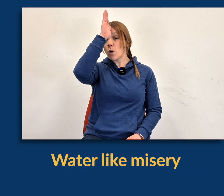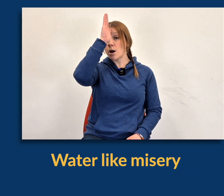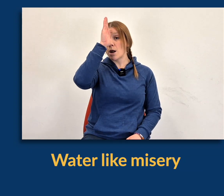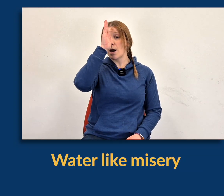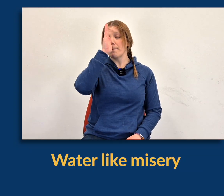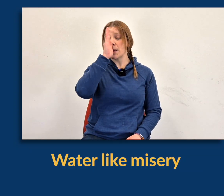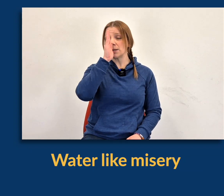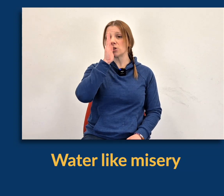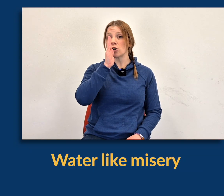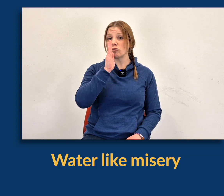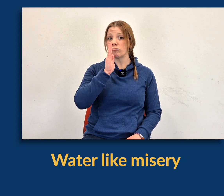Water like misery.